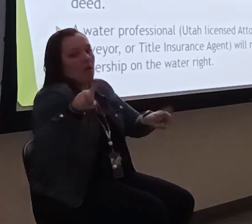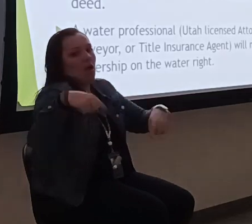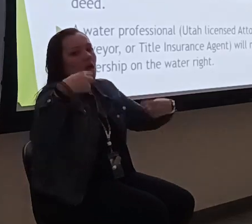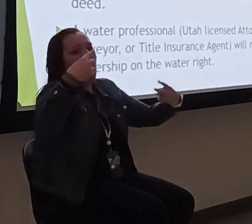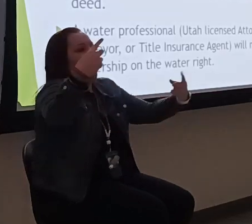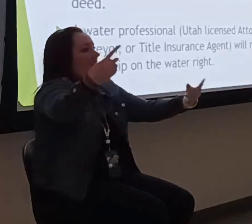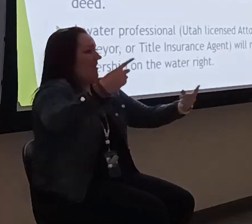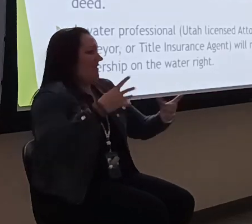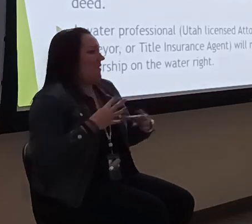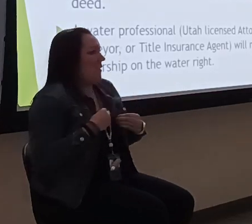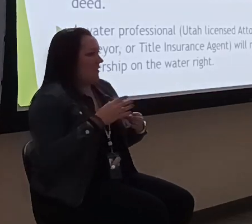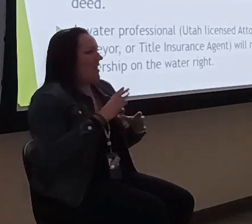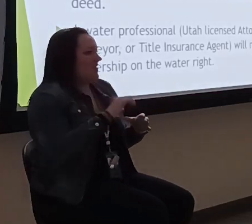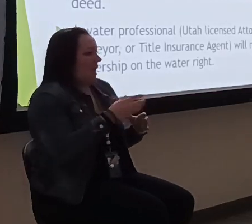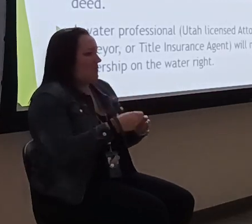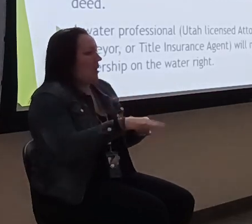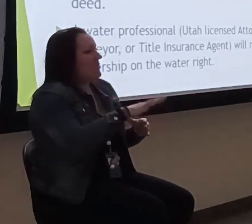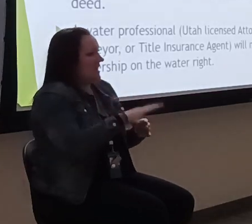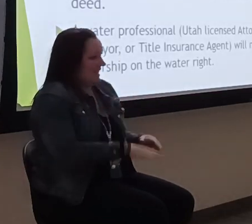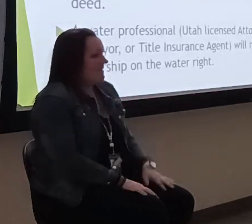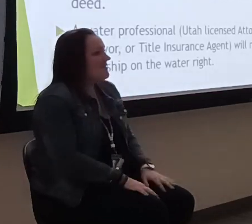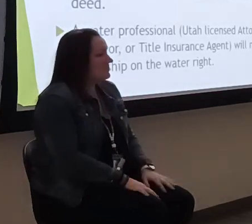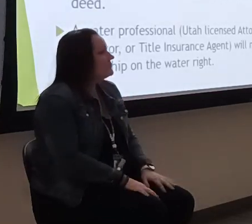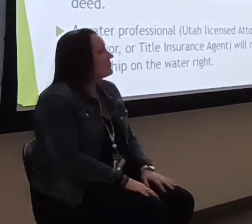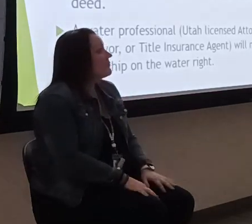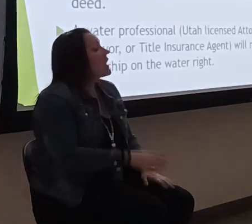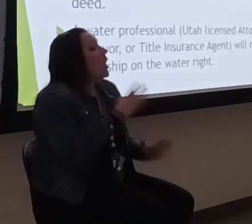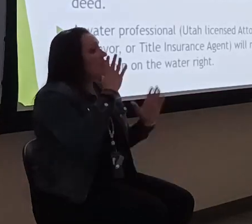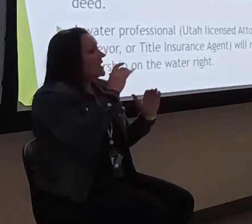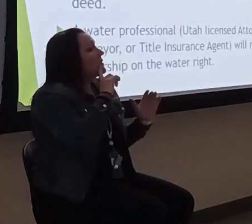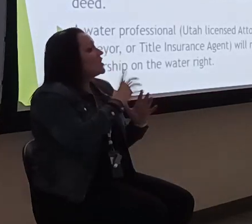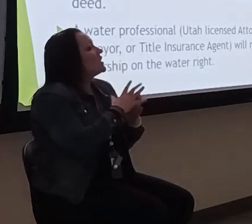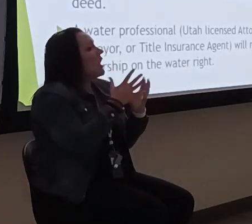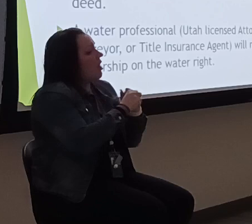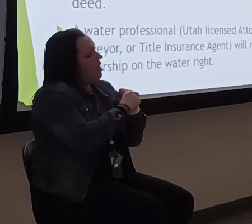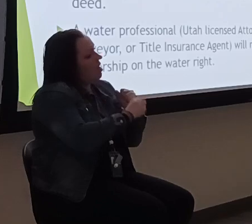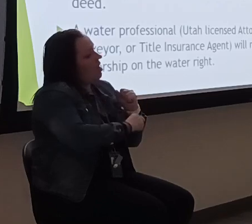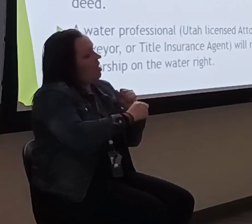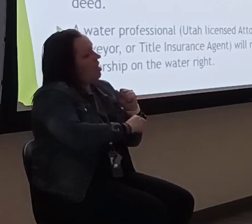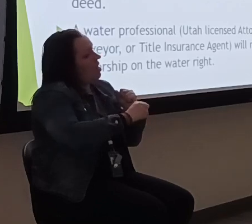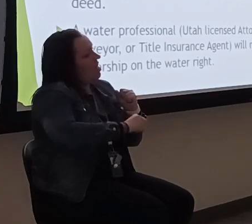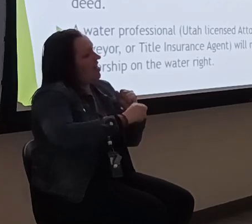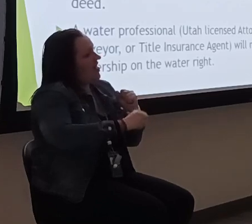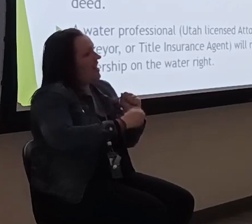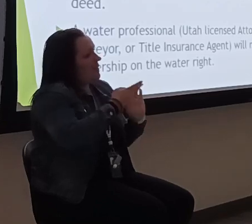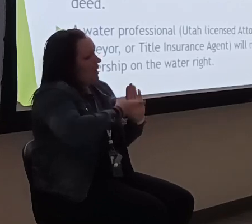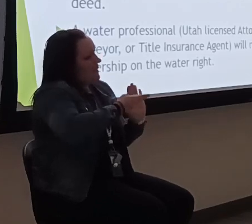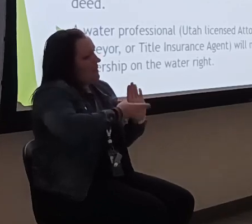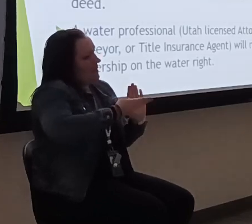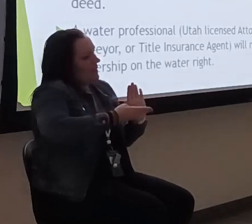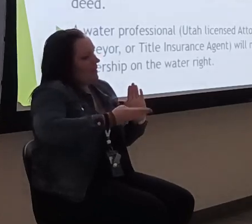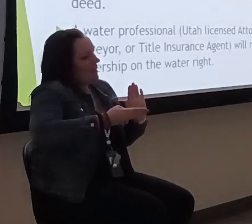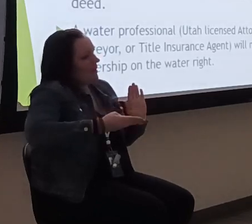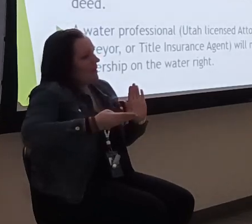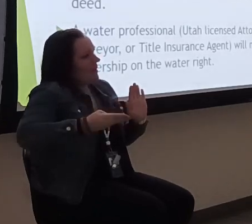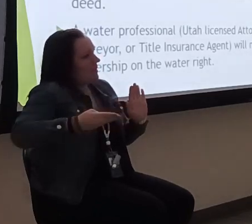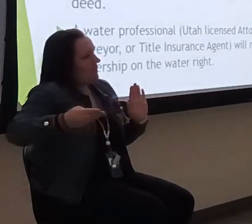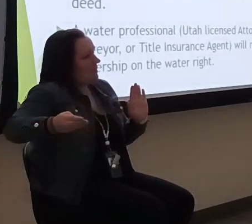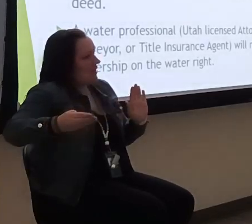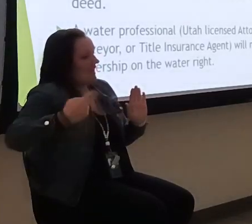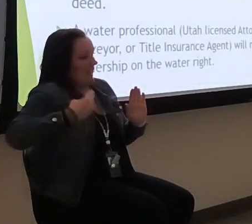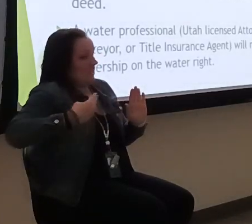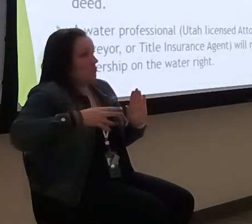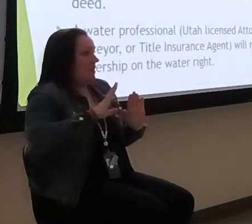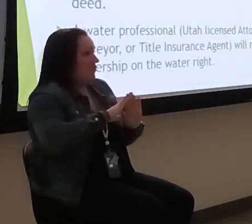since ownership's been updated, so I would expect to see a fairly long chain of title in all of your cases, if that makes